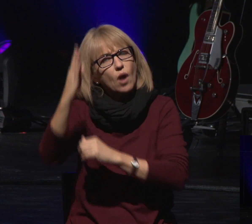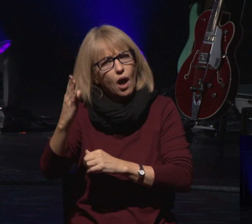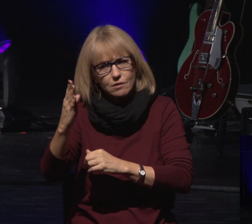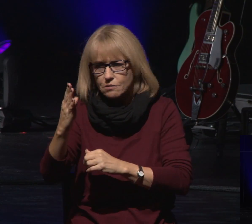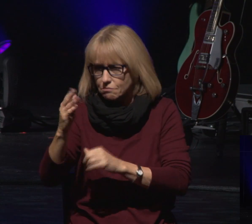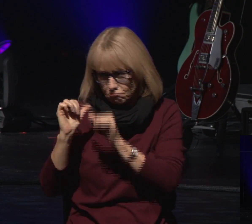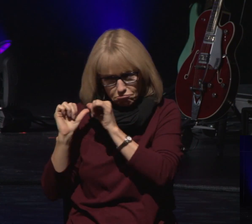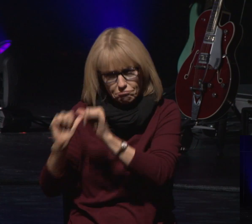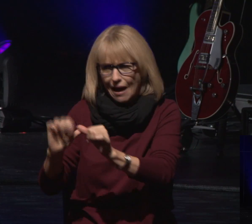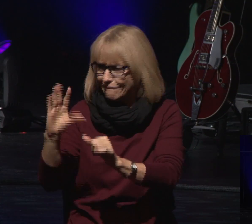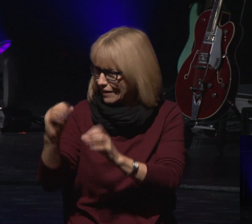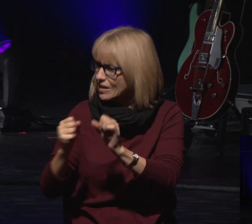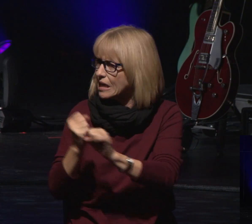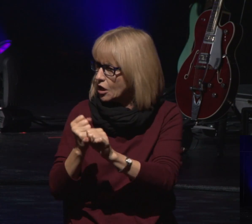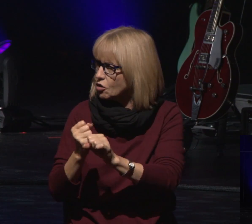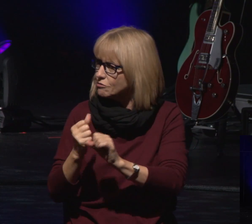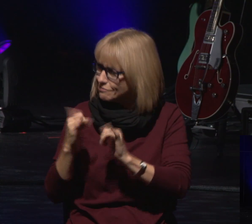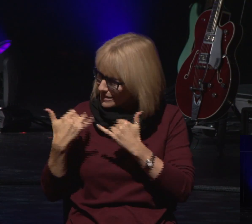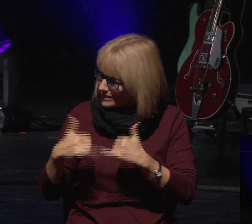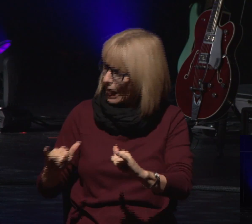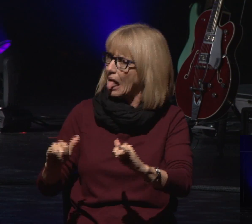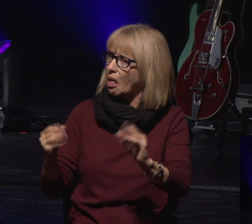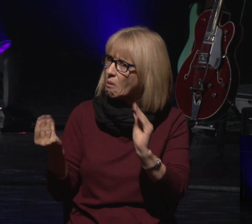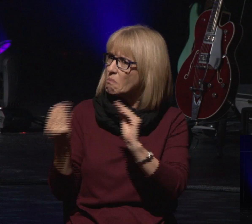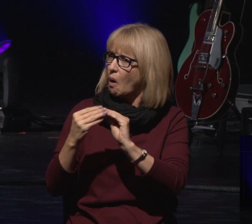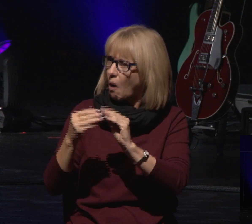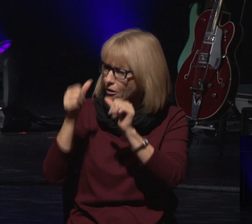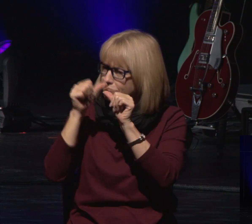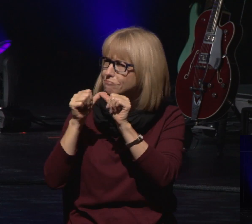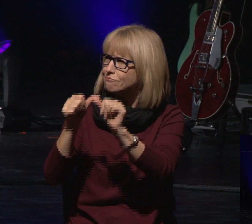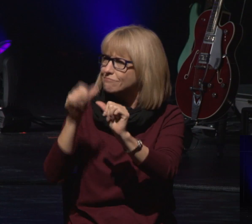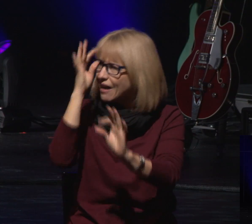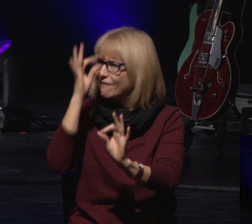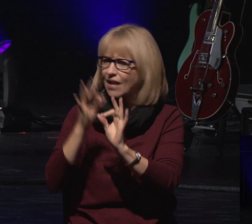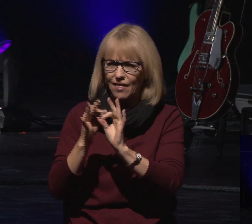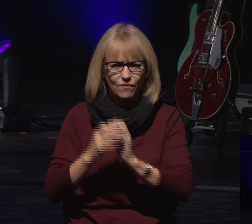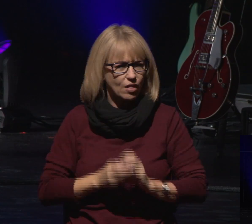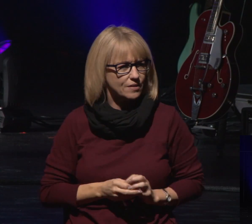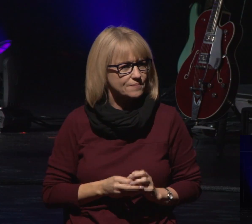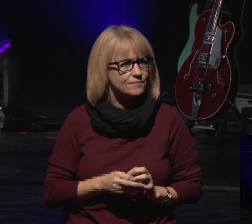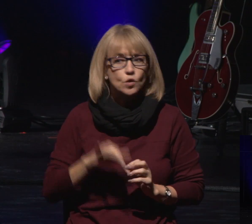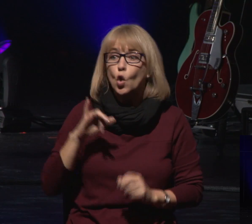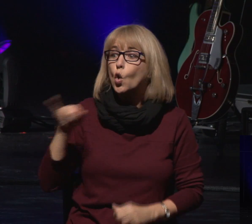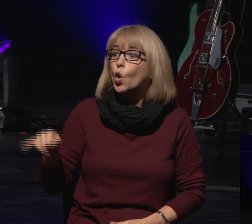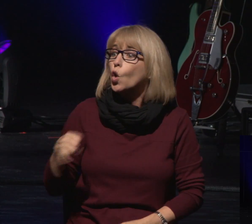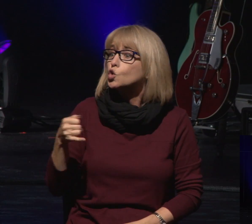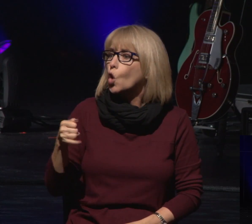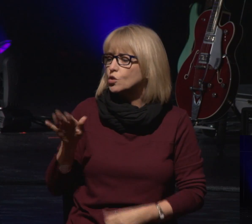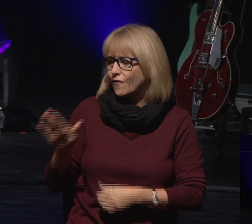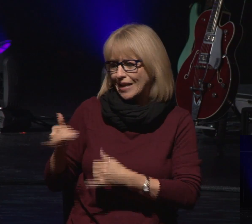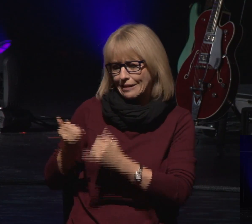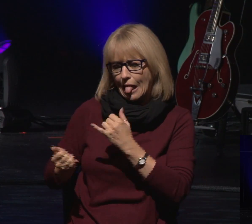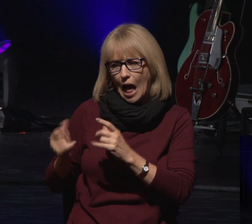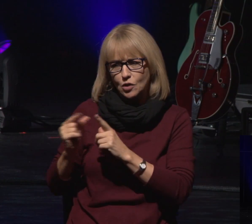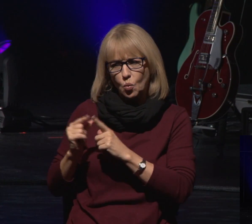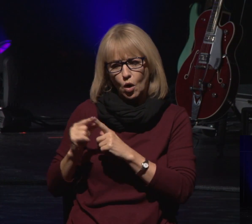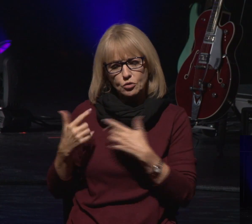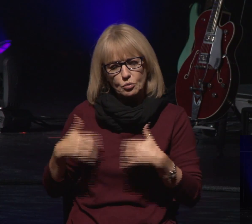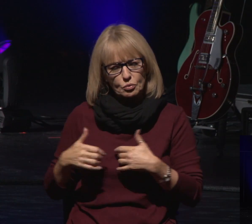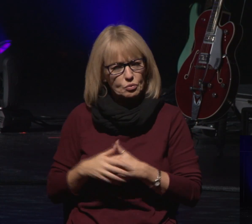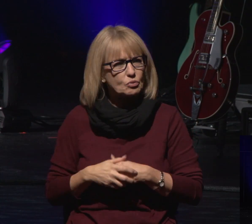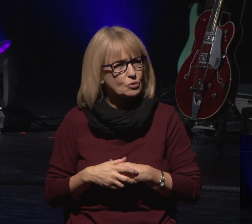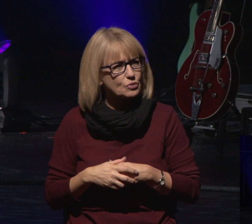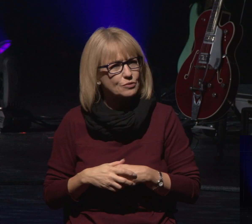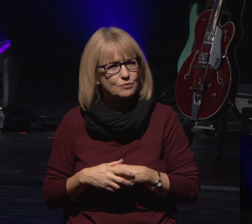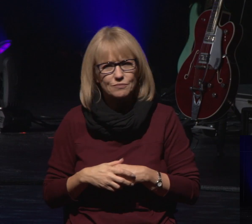jump forward that 50 years and we say, what are his final words? Now again, if you're new with this, Joseph's become a real important character as we walk through this.